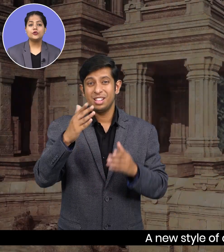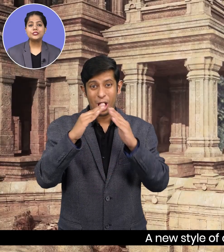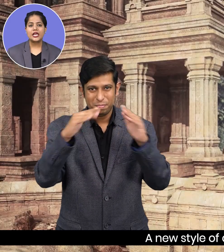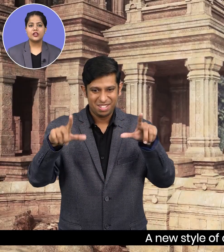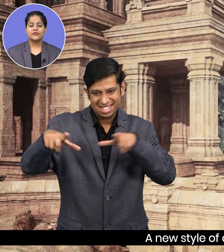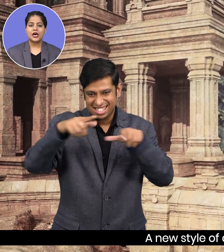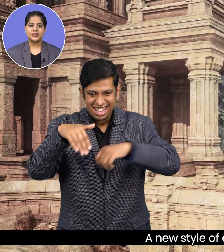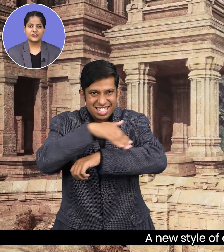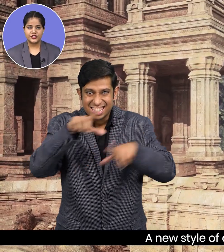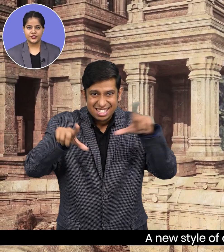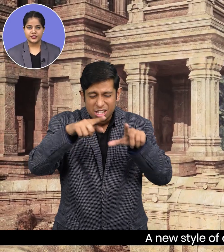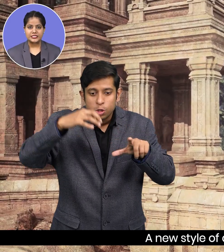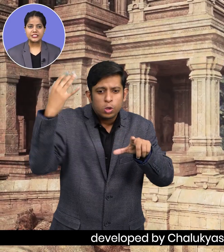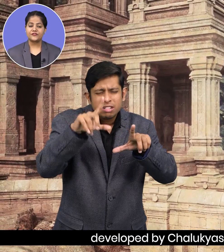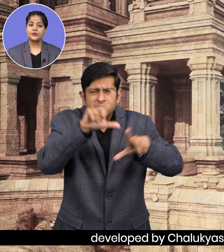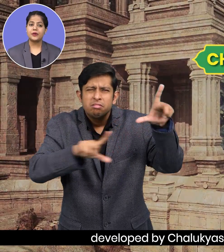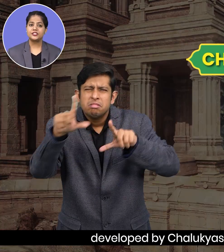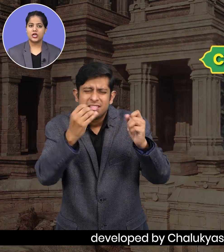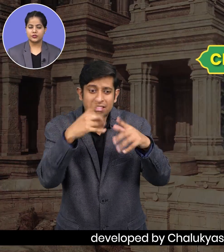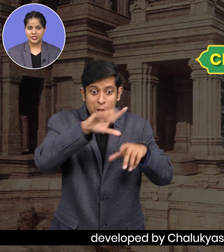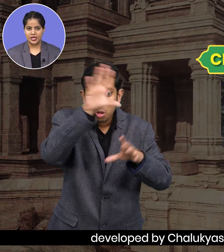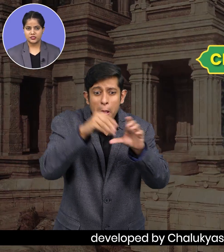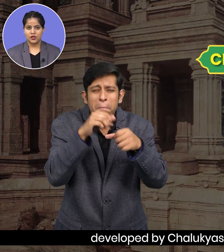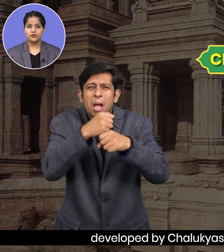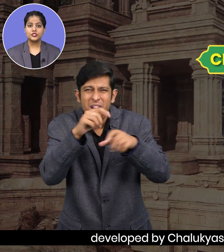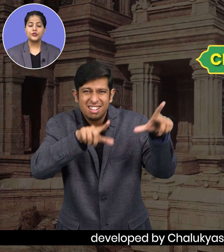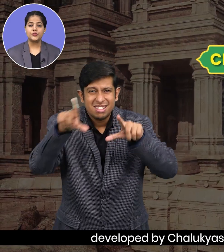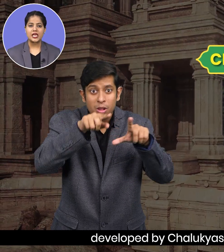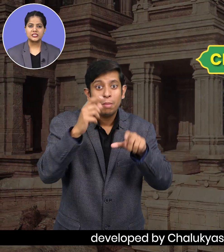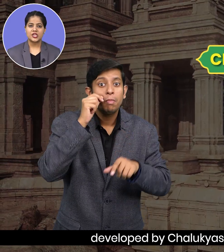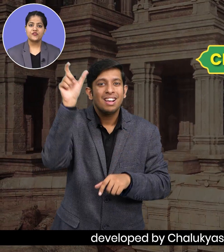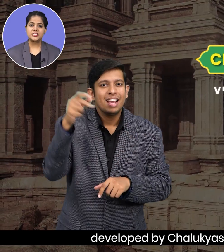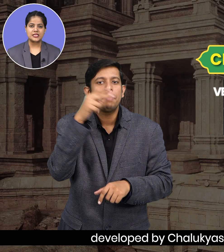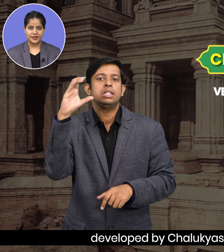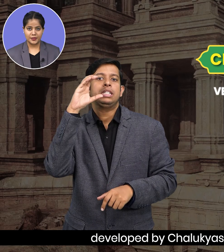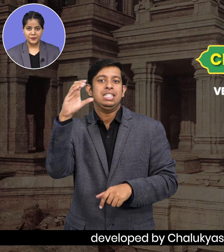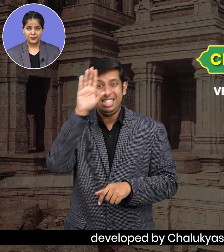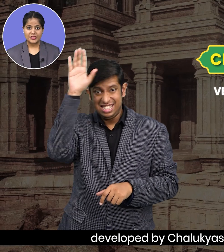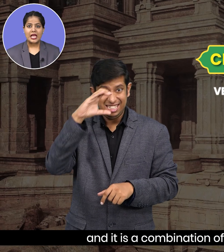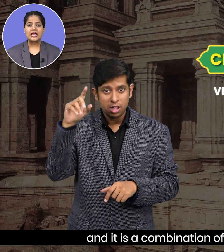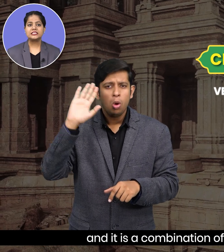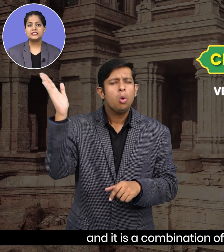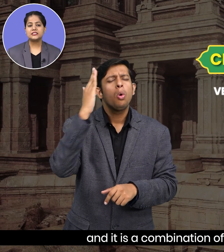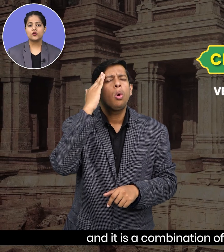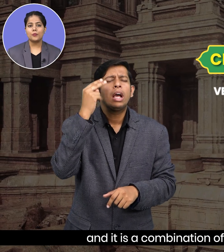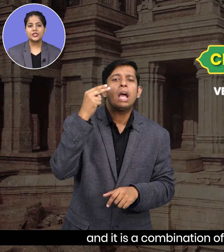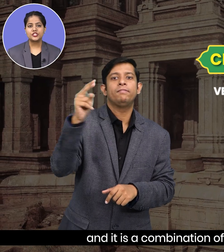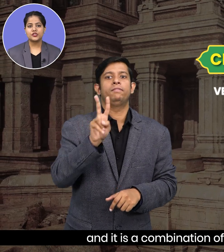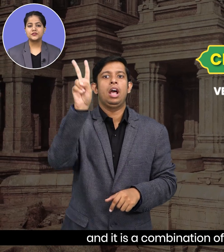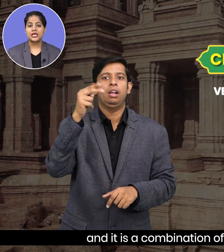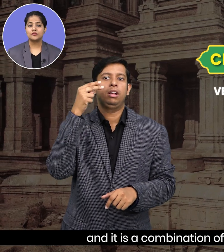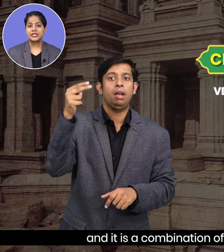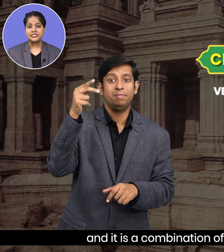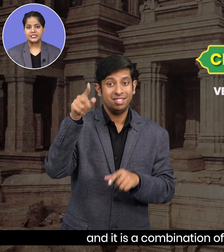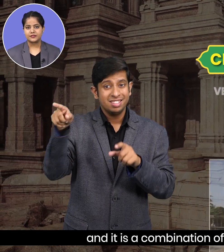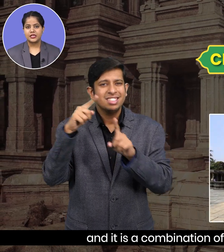A new style of architecture developed by Chalukyas was known as Vesara, and it is a combination